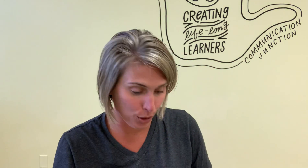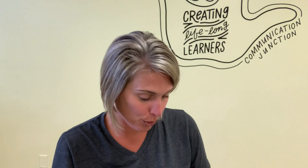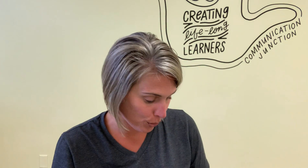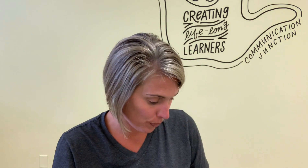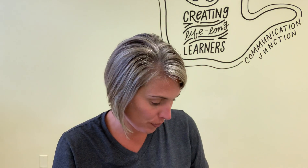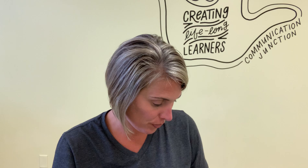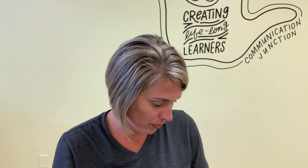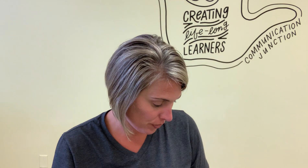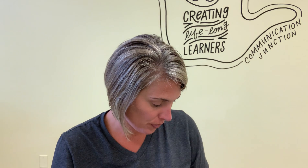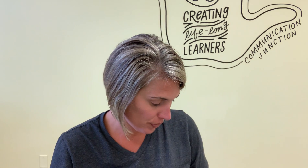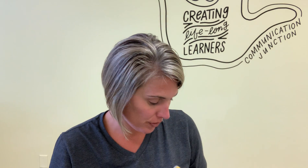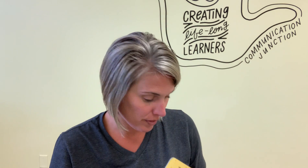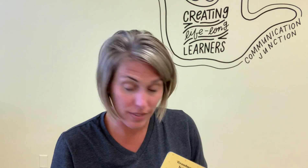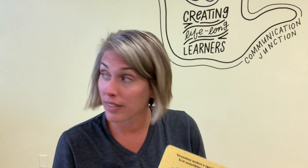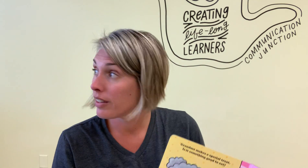through.